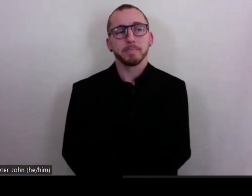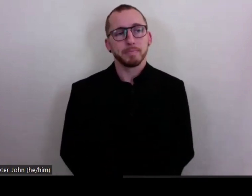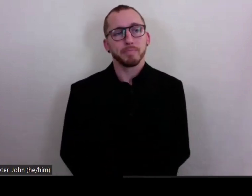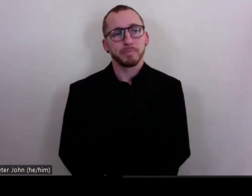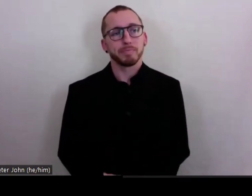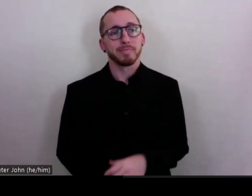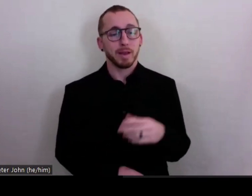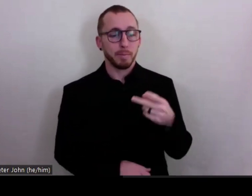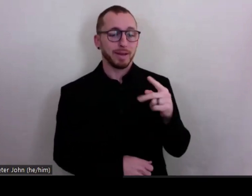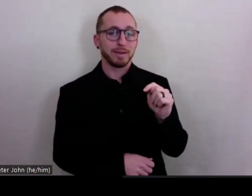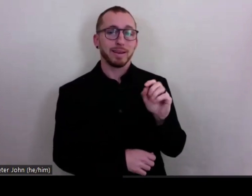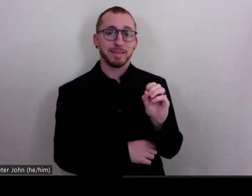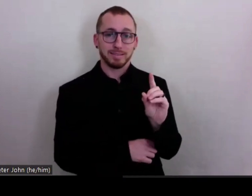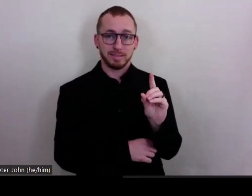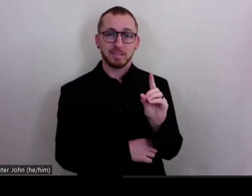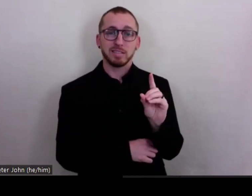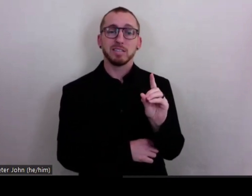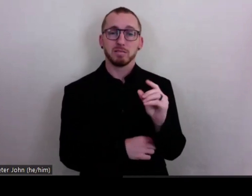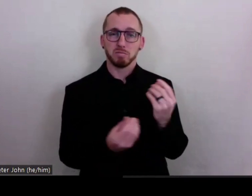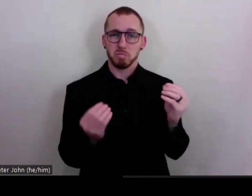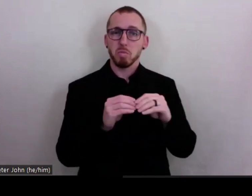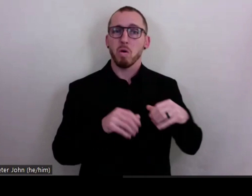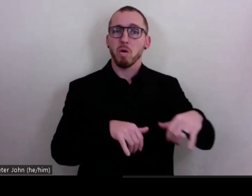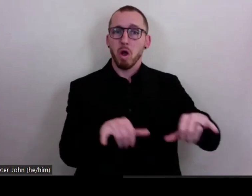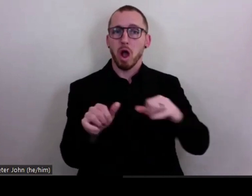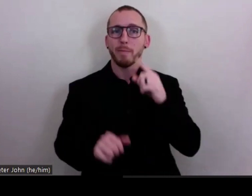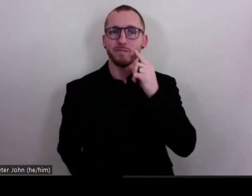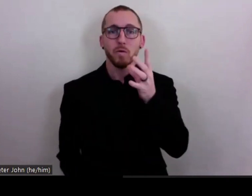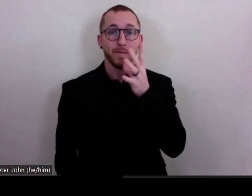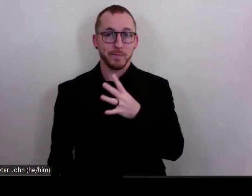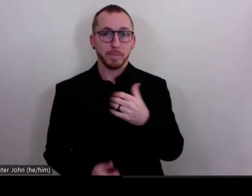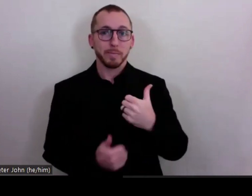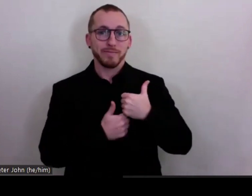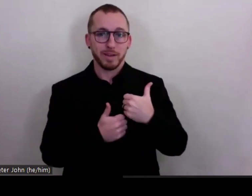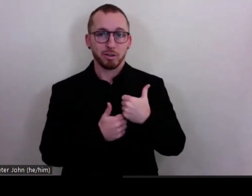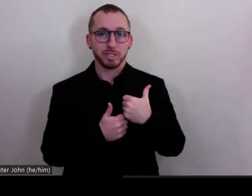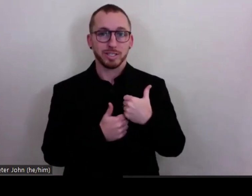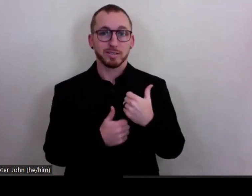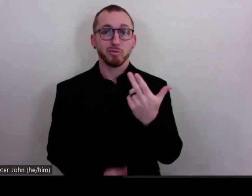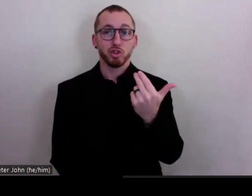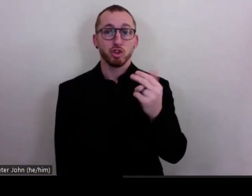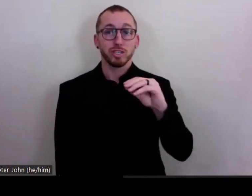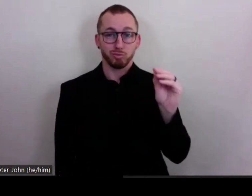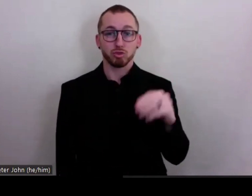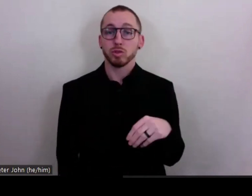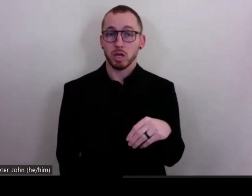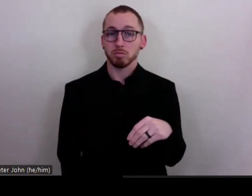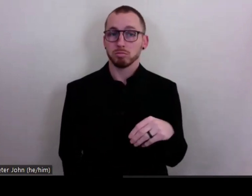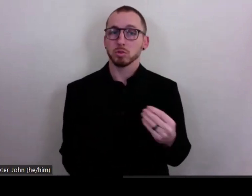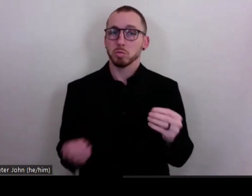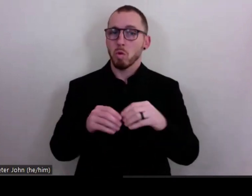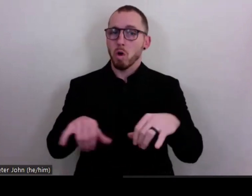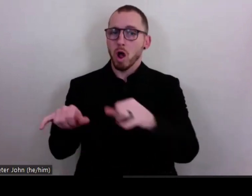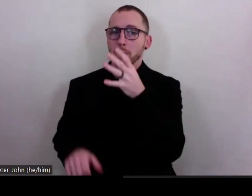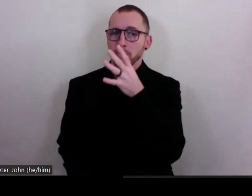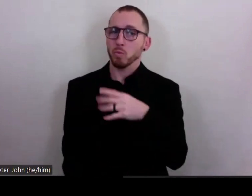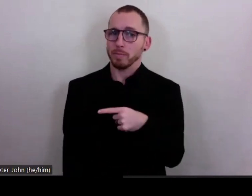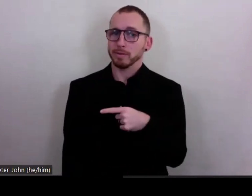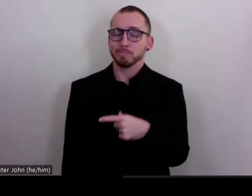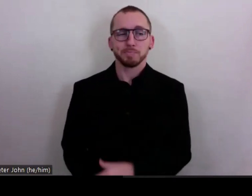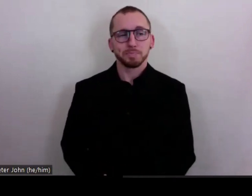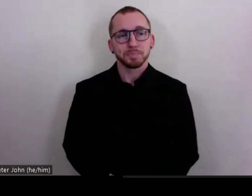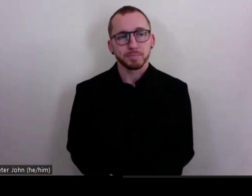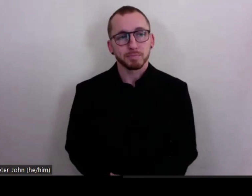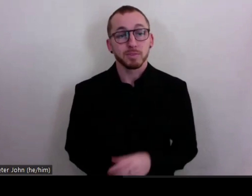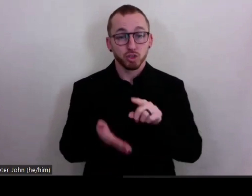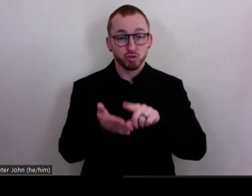PTSD is also more common among female veterans at a rate of about 13%. Research indicates that veterans